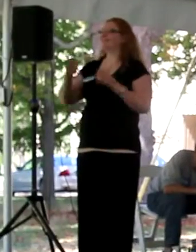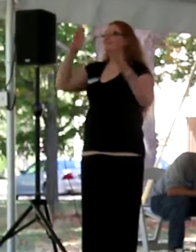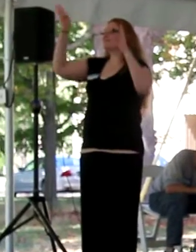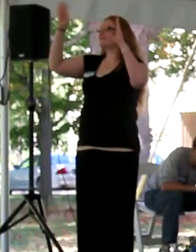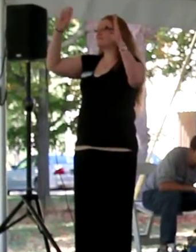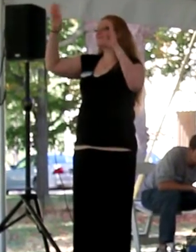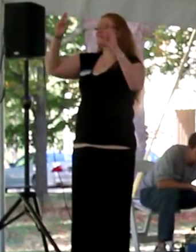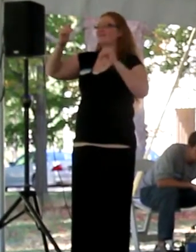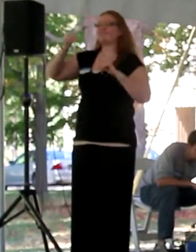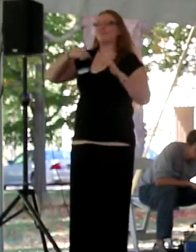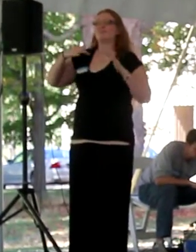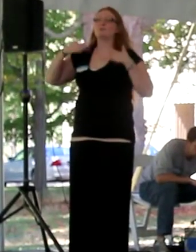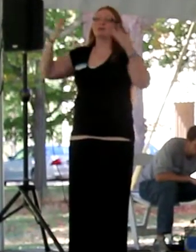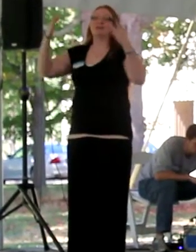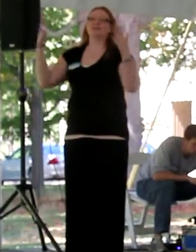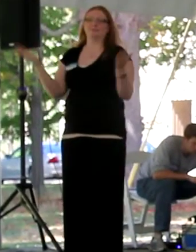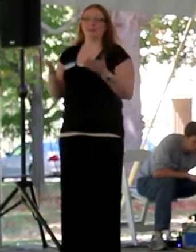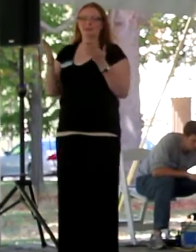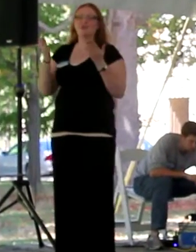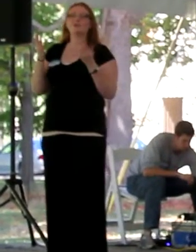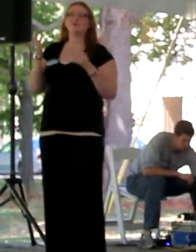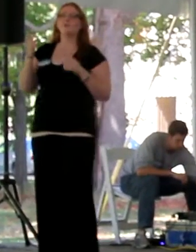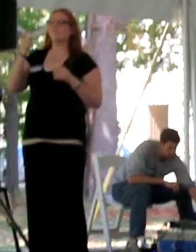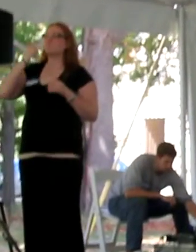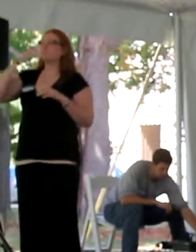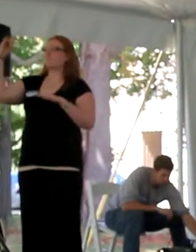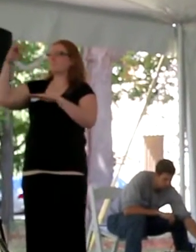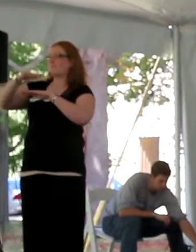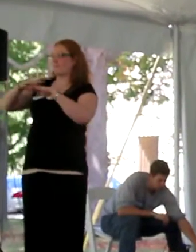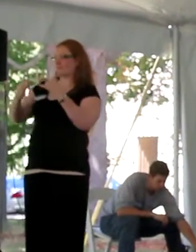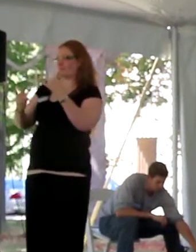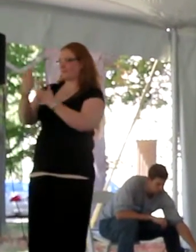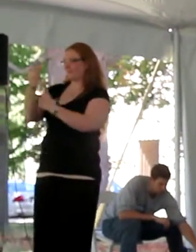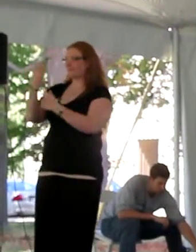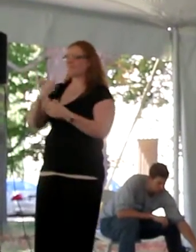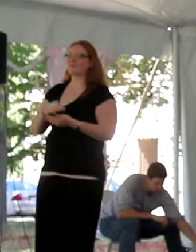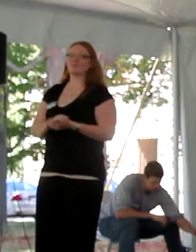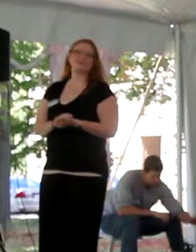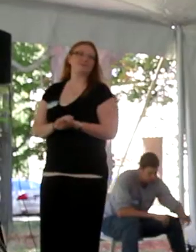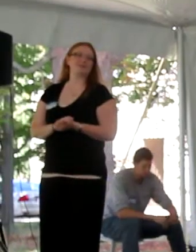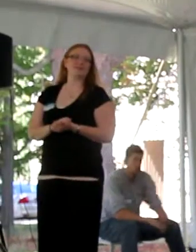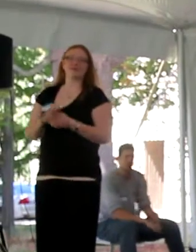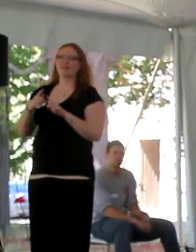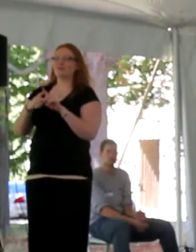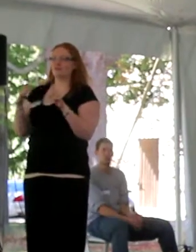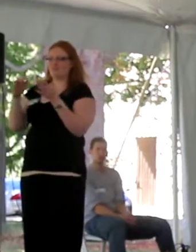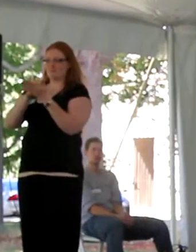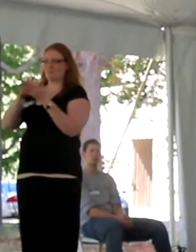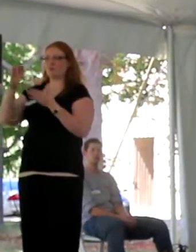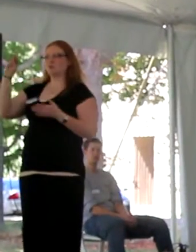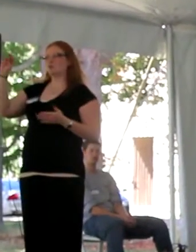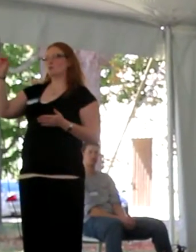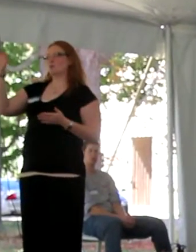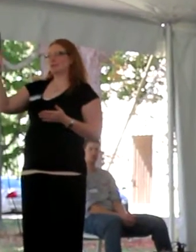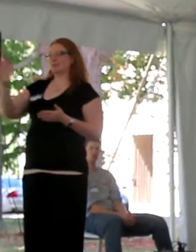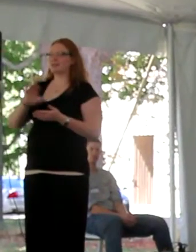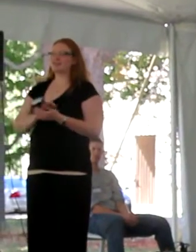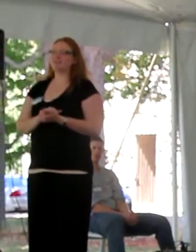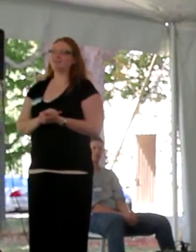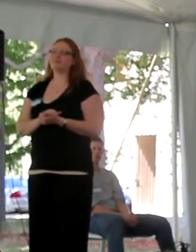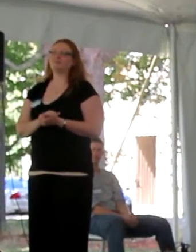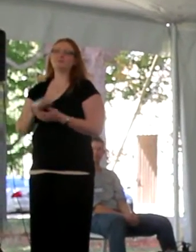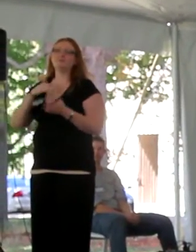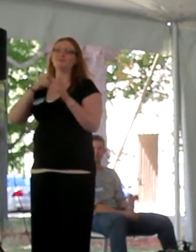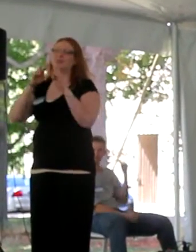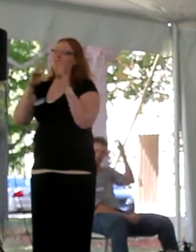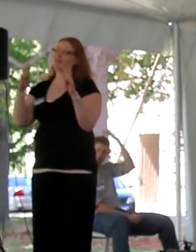Hi everyone, I'm thrilled to be here. I just flew in this morning from New York City, and